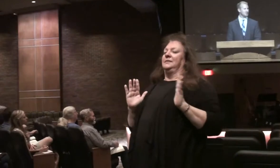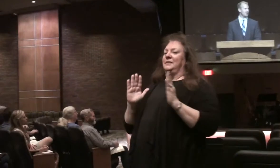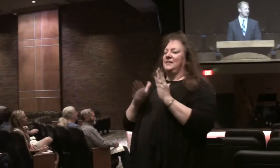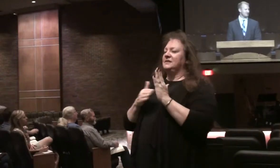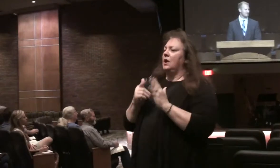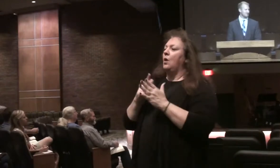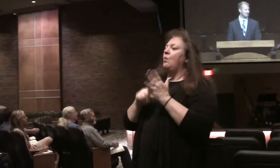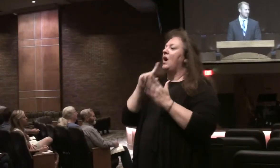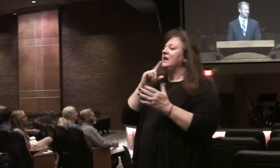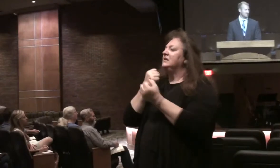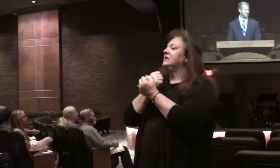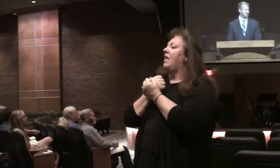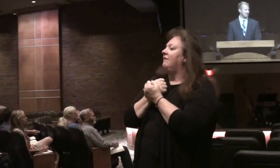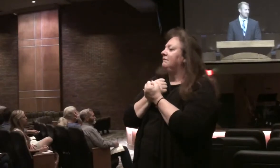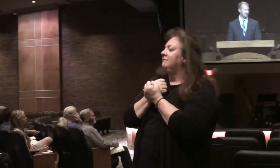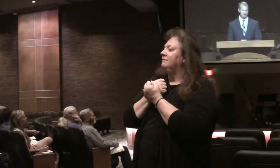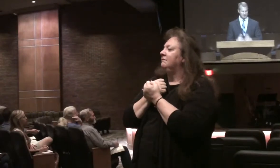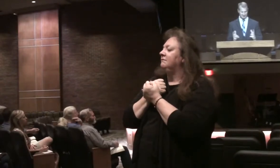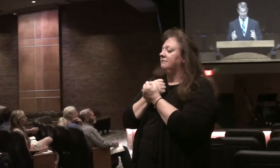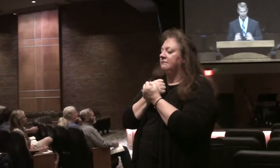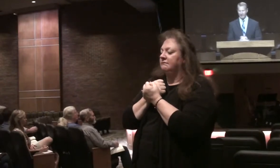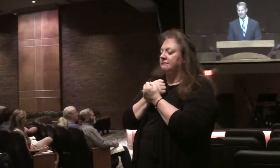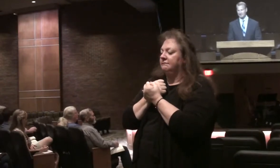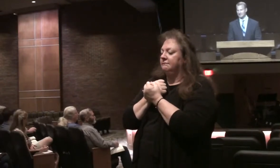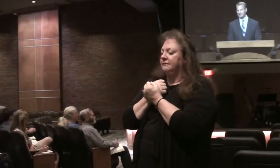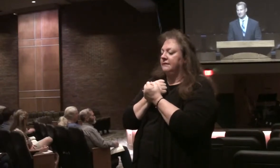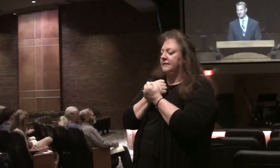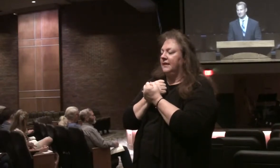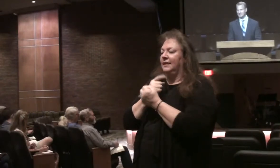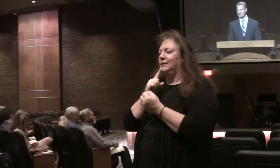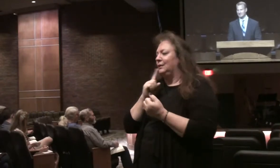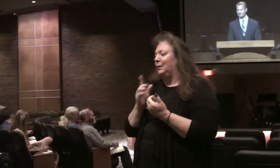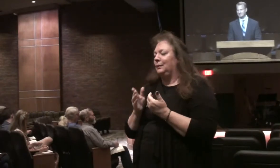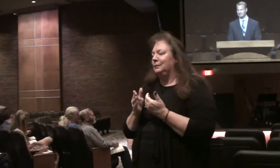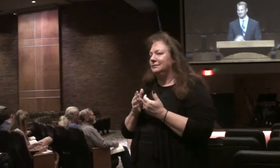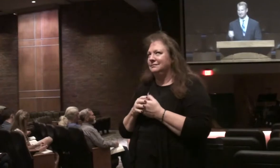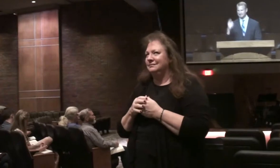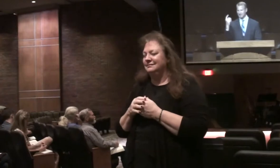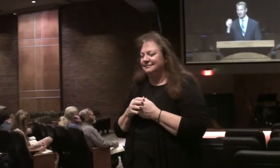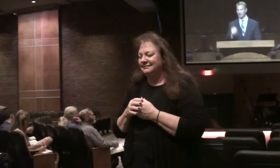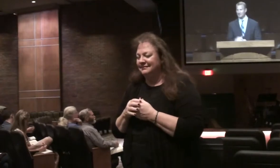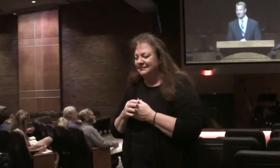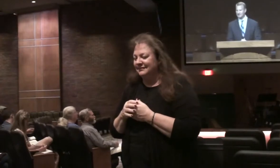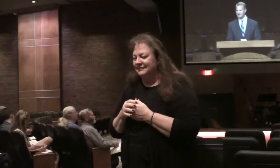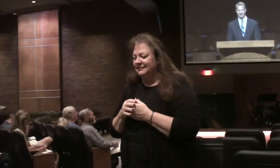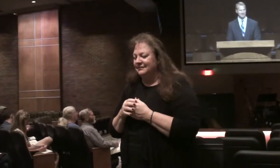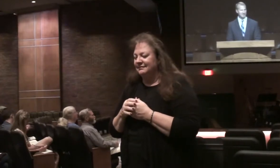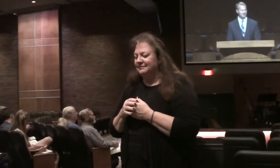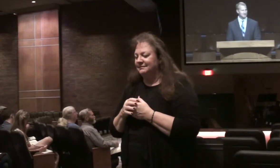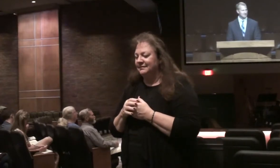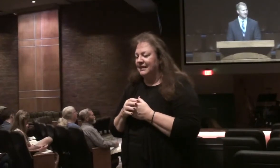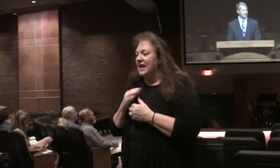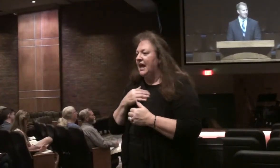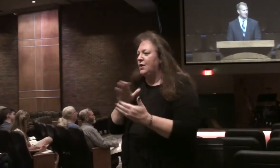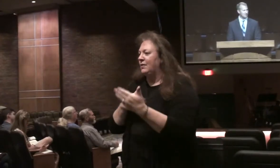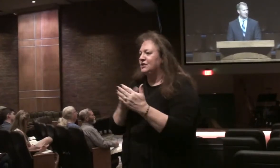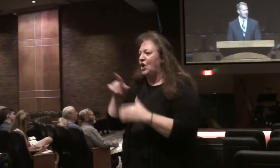said, what is love? And there was no answer to the song really, it's just that annoying beat that gets stuck in your